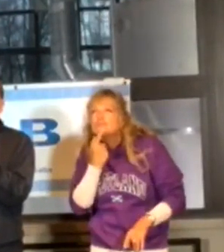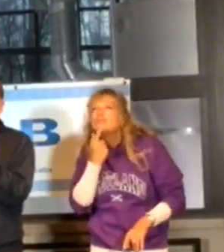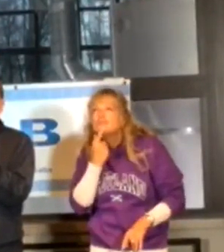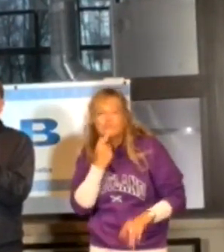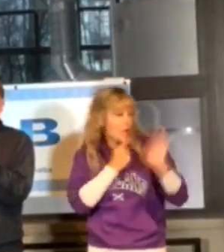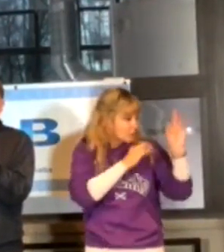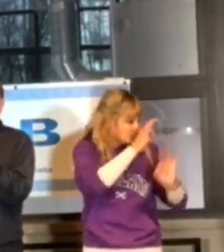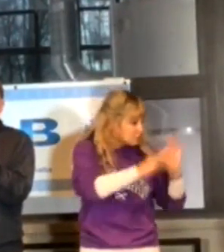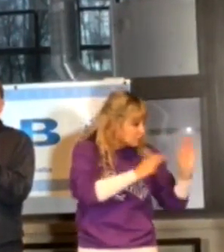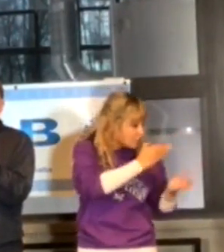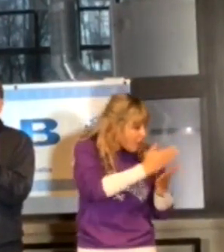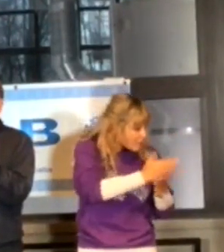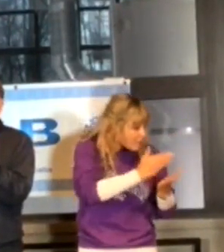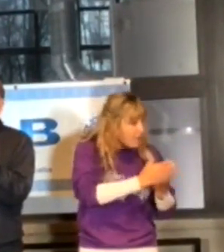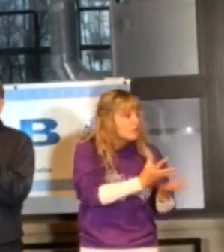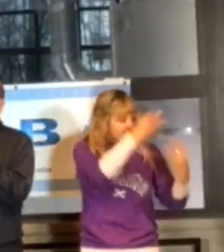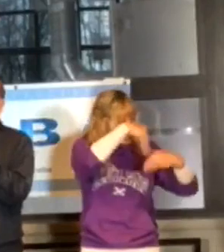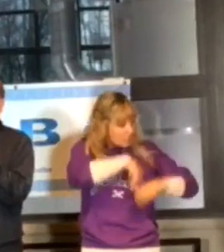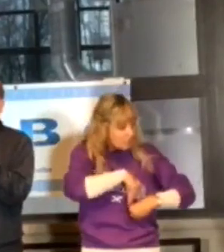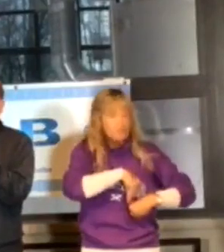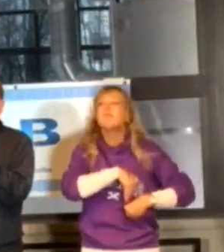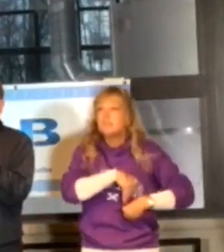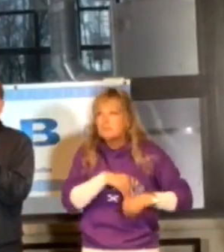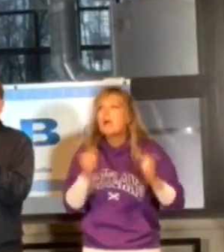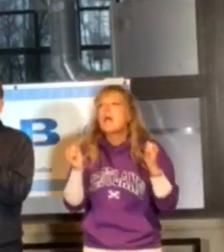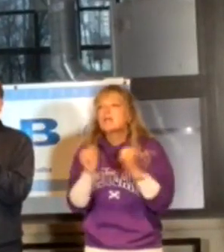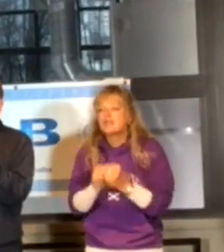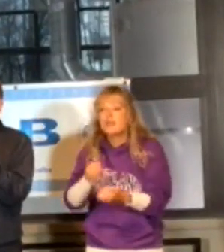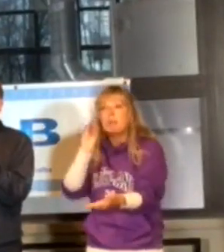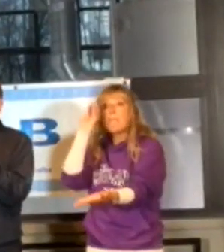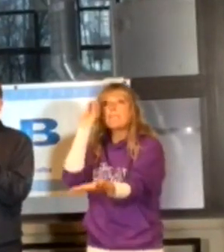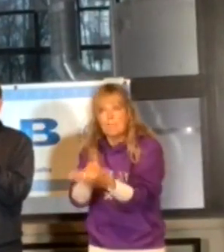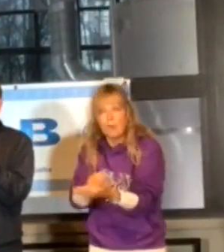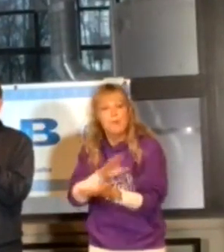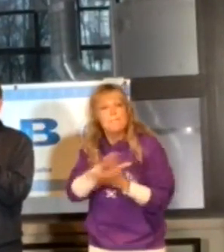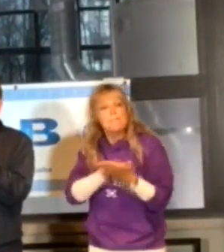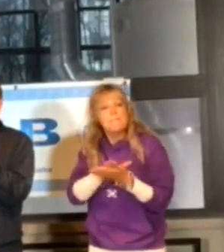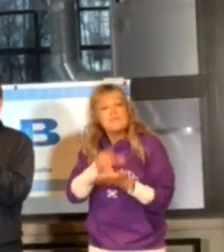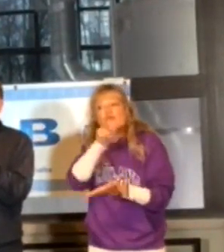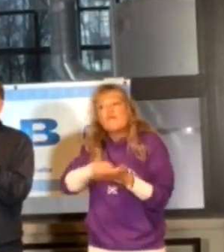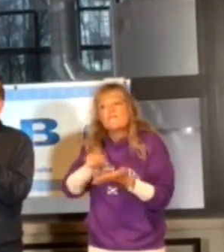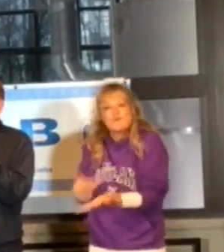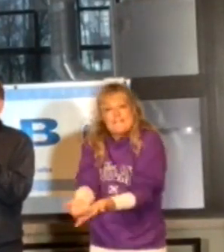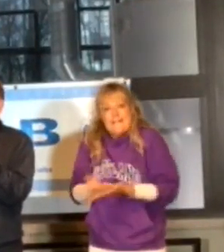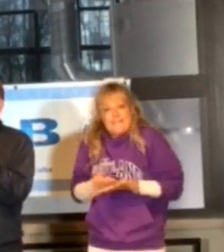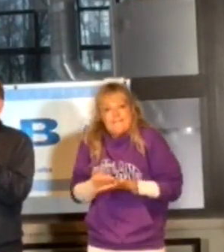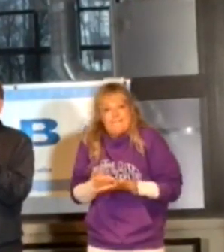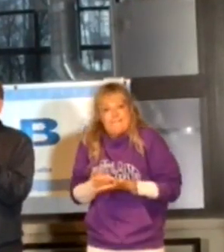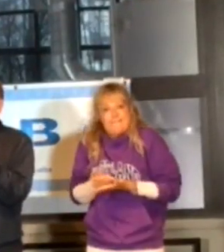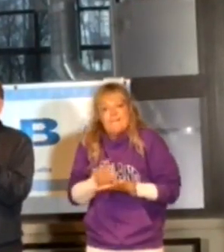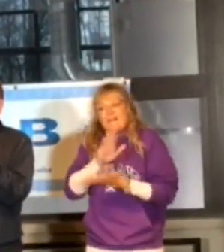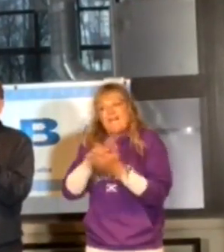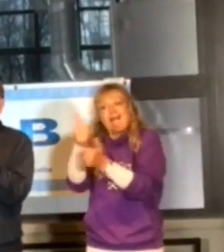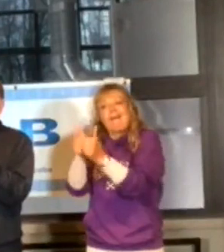need, but your vote will be secure. It's enabled by blockchain, and